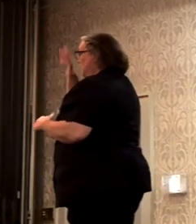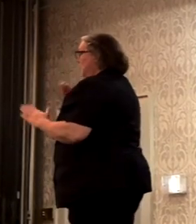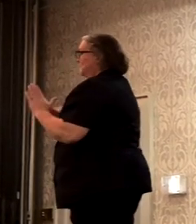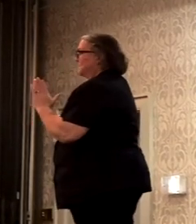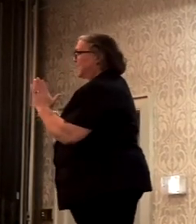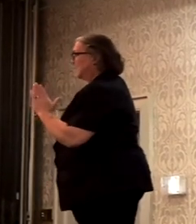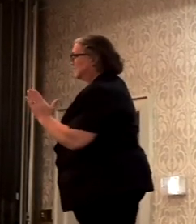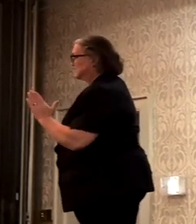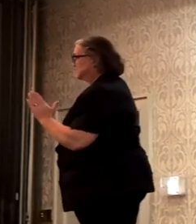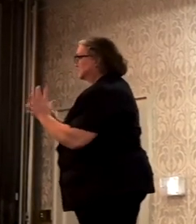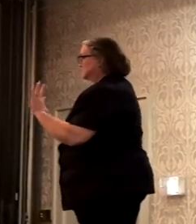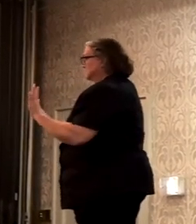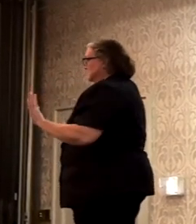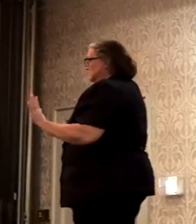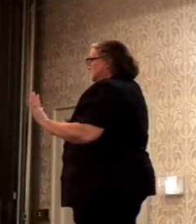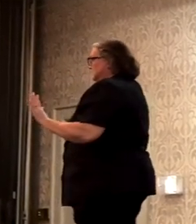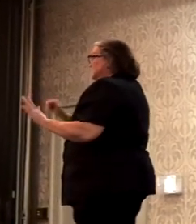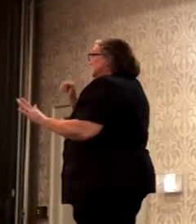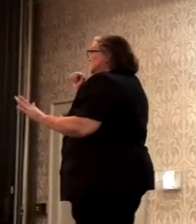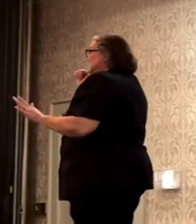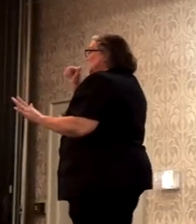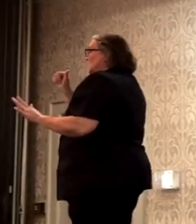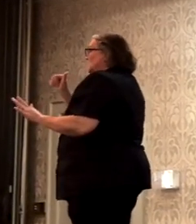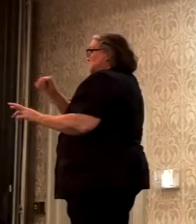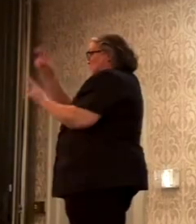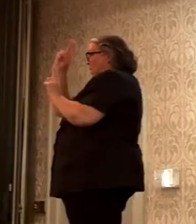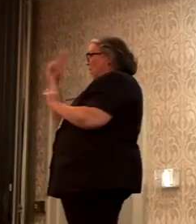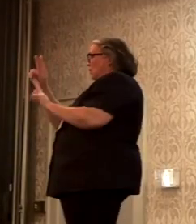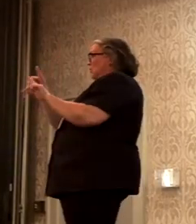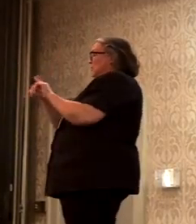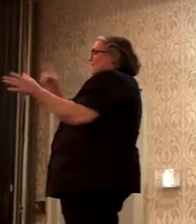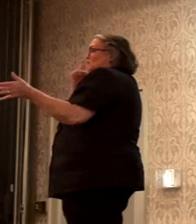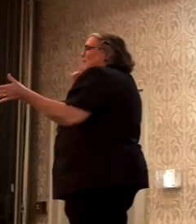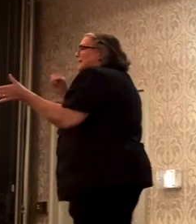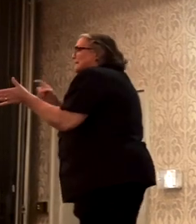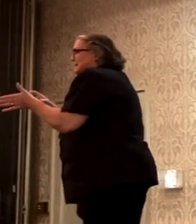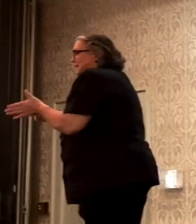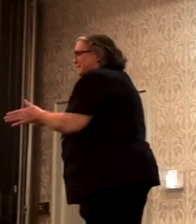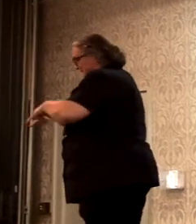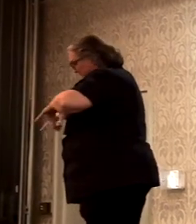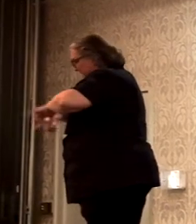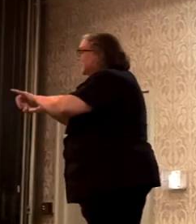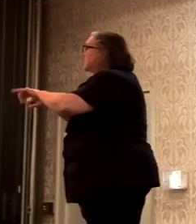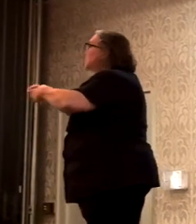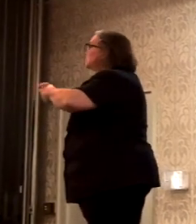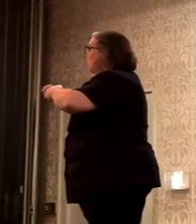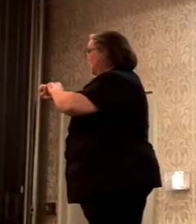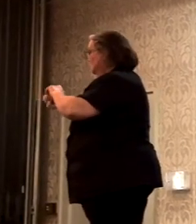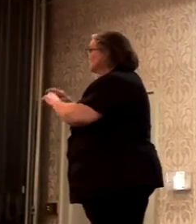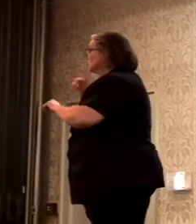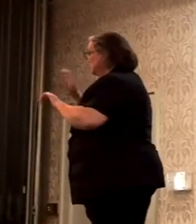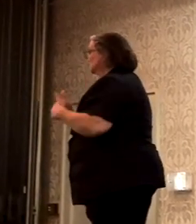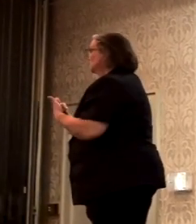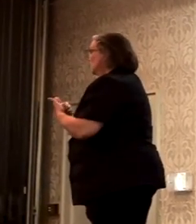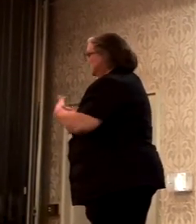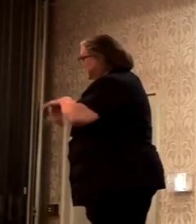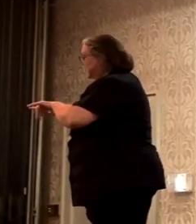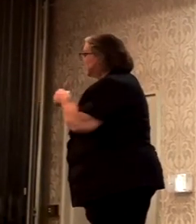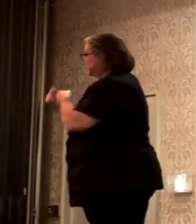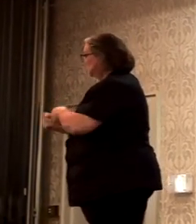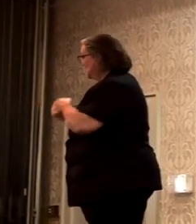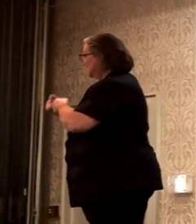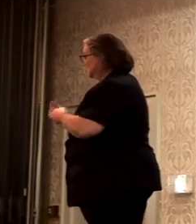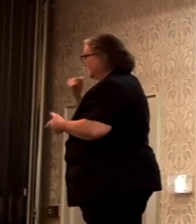to commemorate, but because we recognize that there still are real challenges and